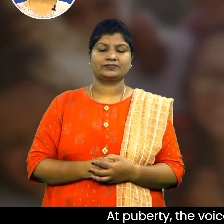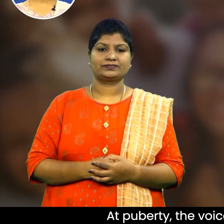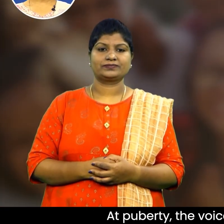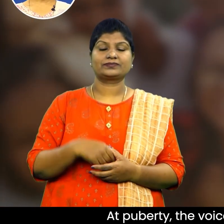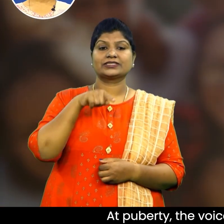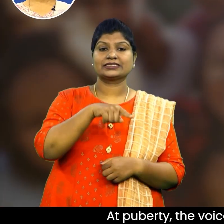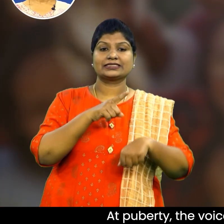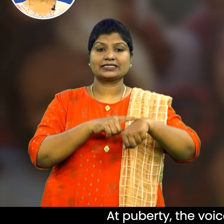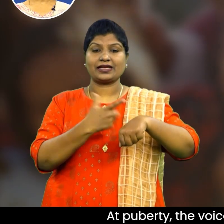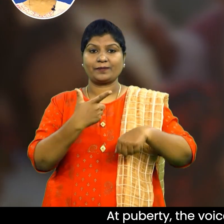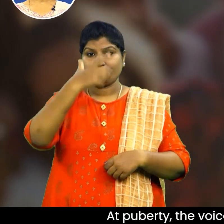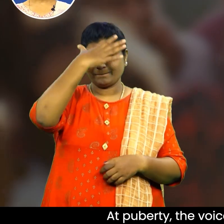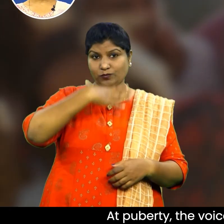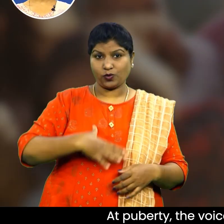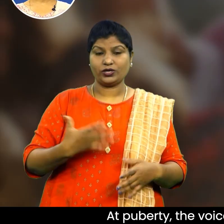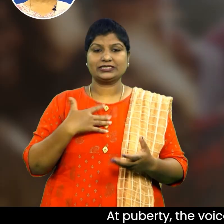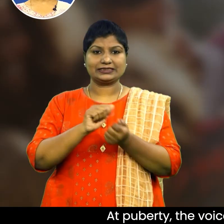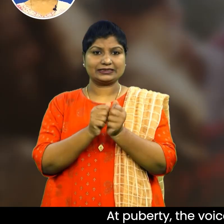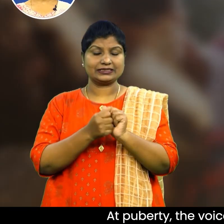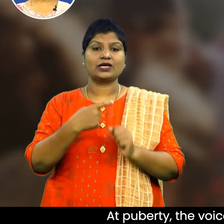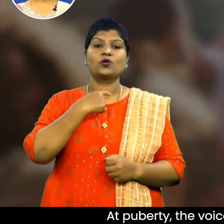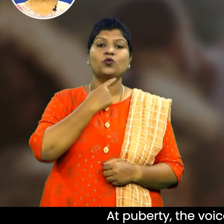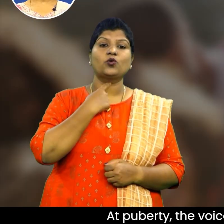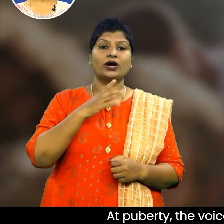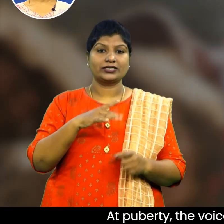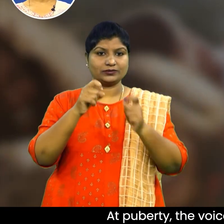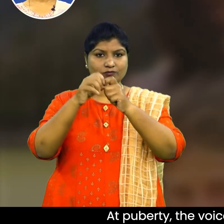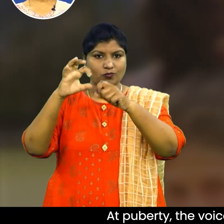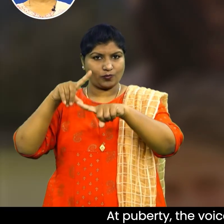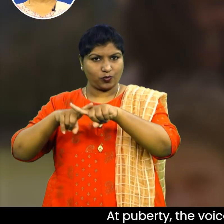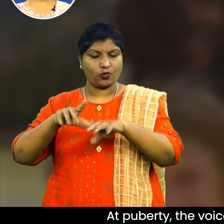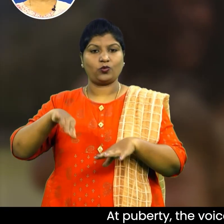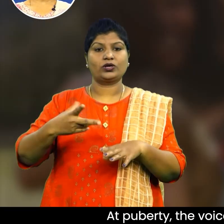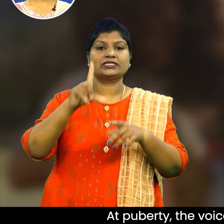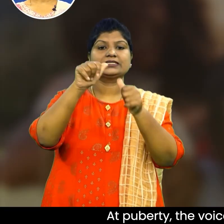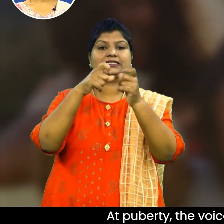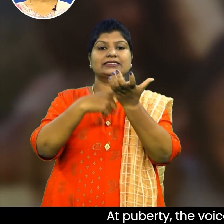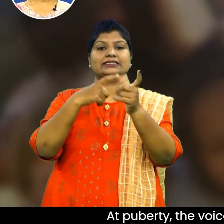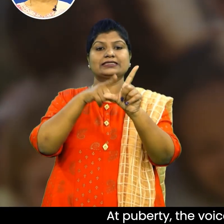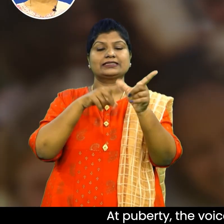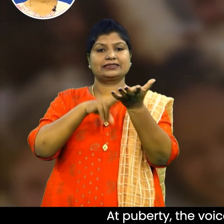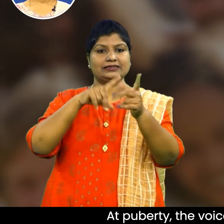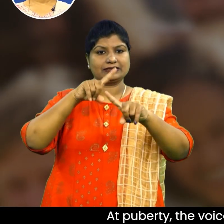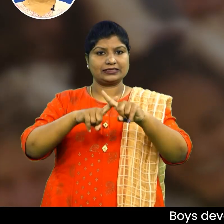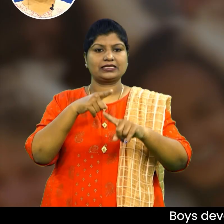At puberty, the voice box or the larynx begins to grow.